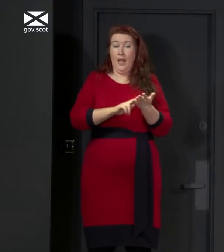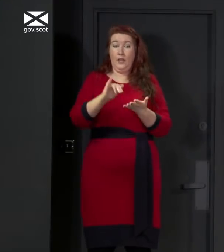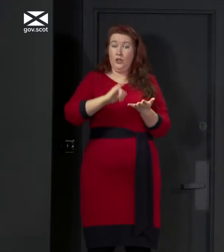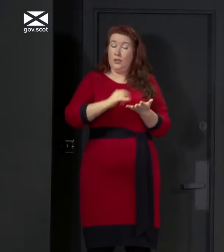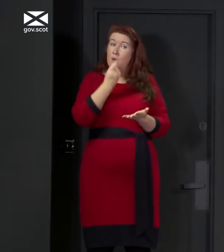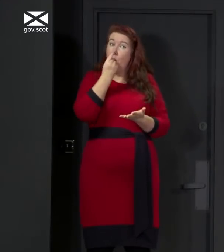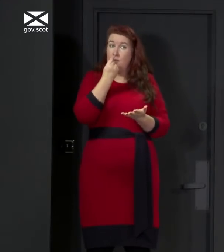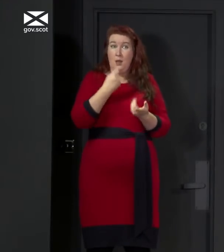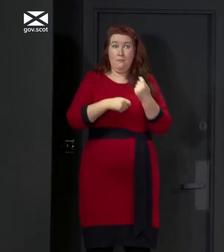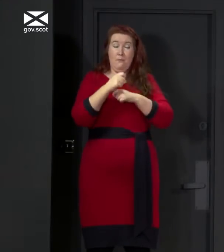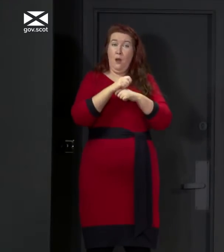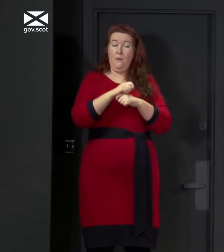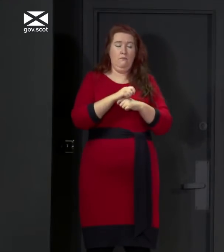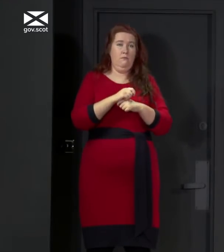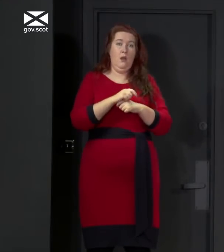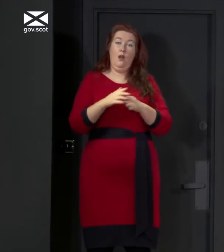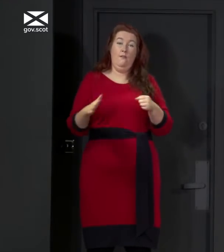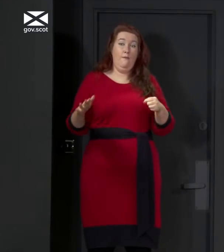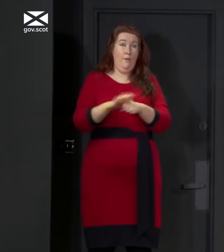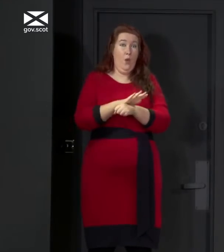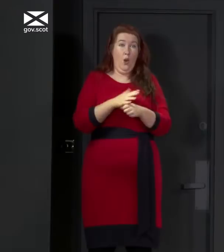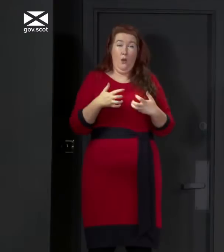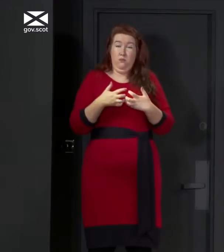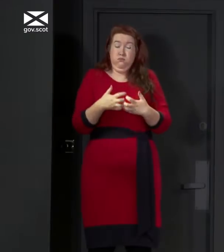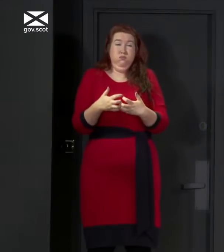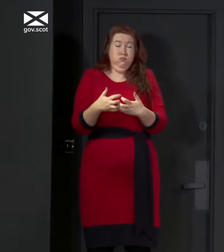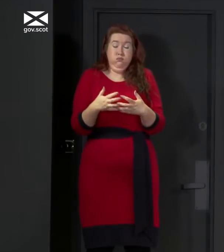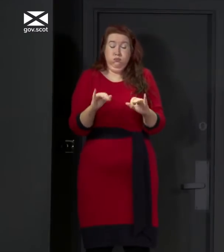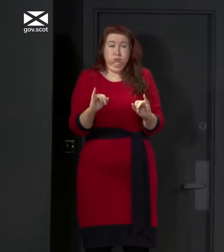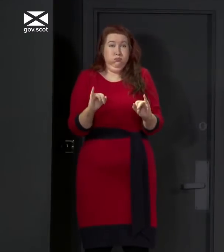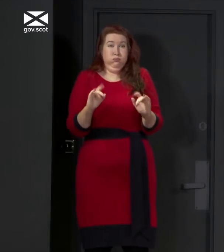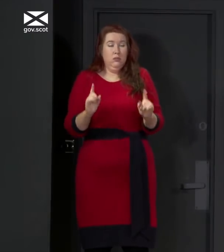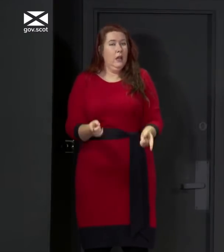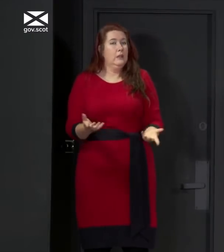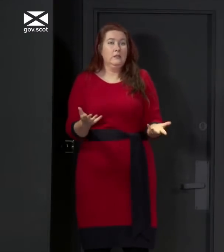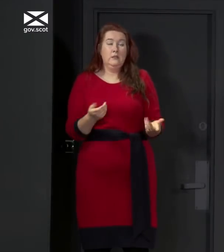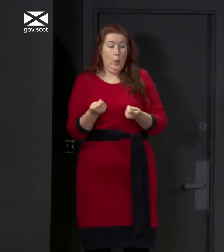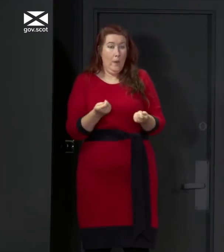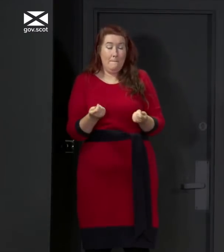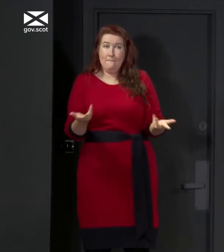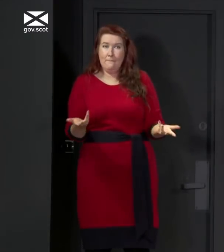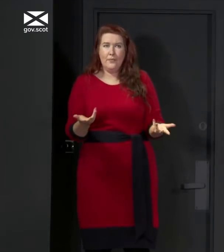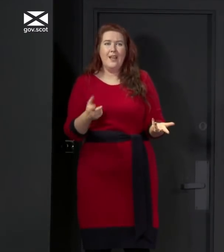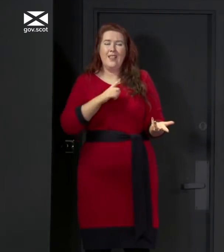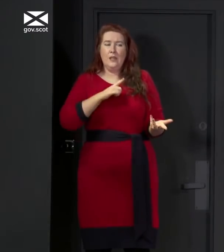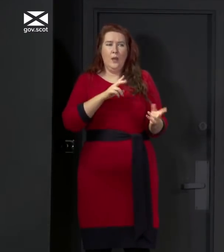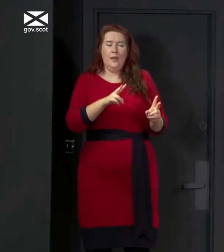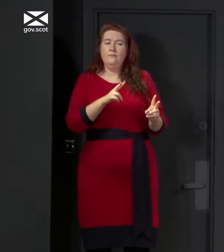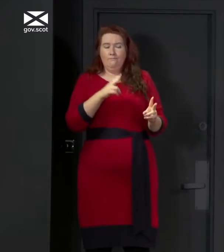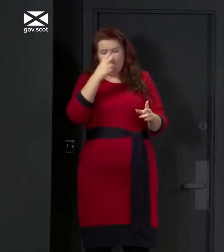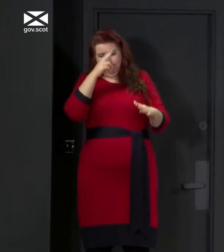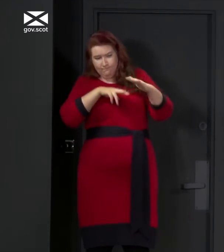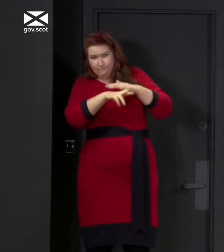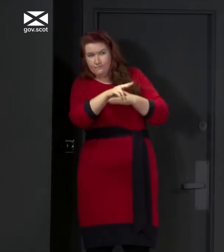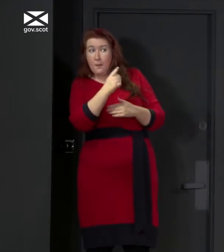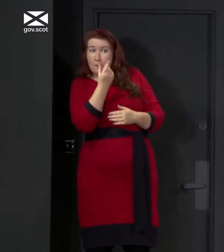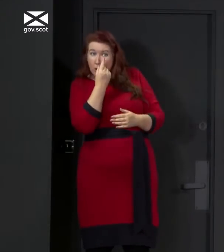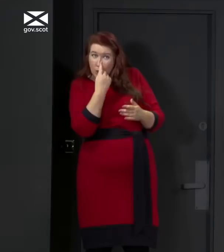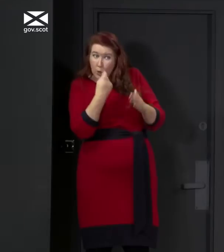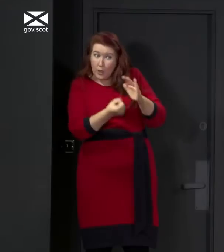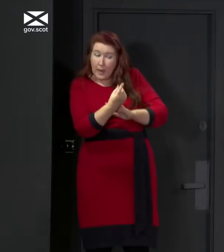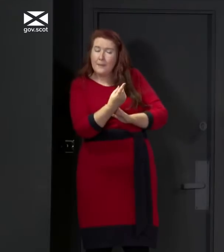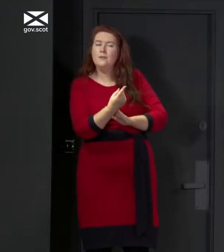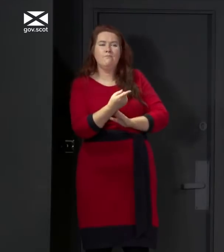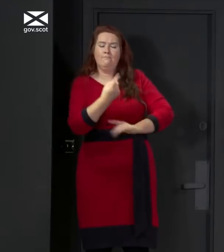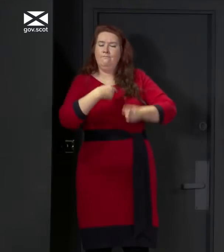be overwhelmed, and perhaps quite quickly. So by acting now, instead of waiting until things get more severe, we give ourselves